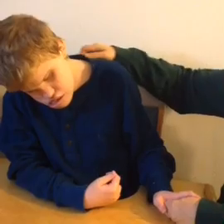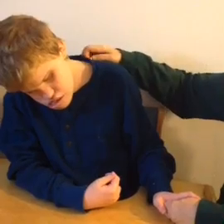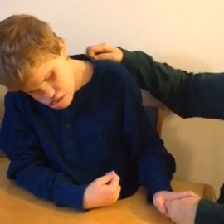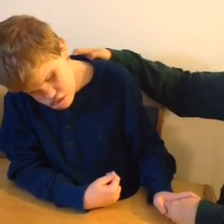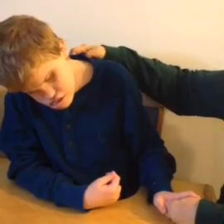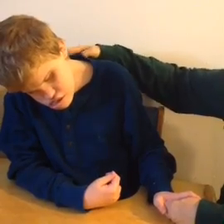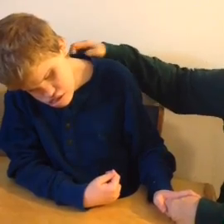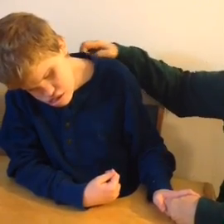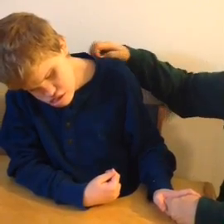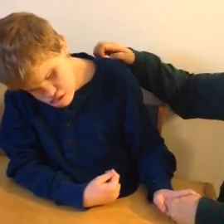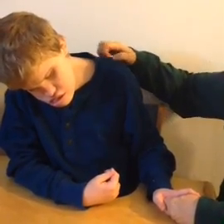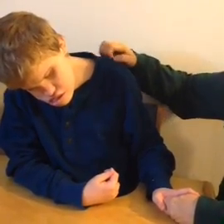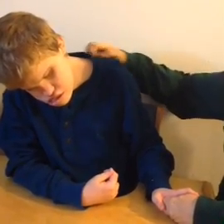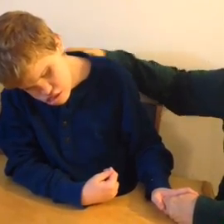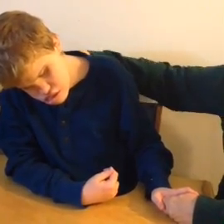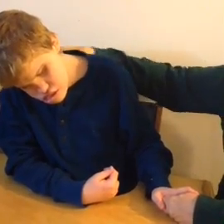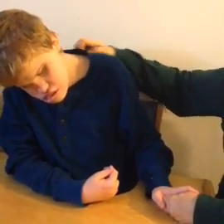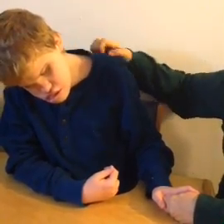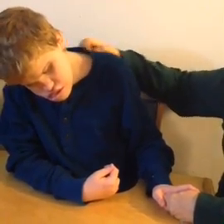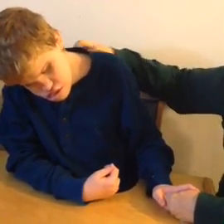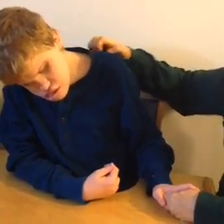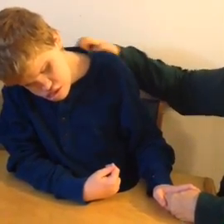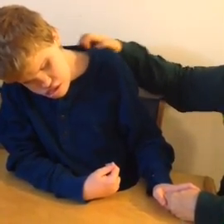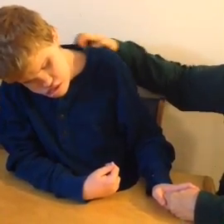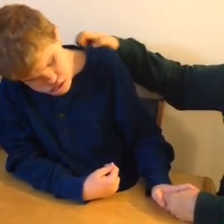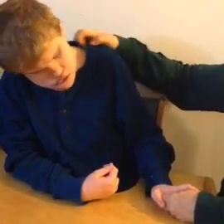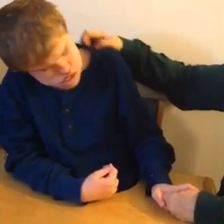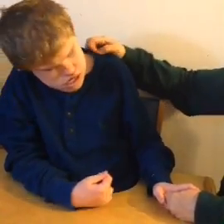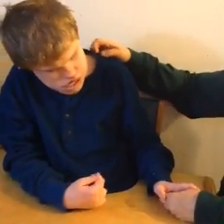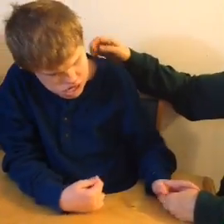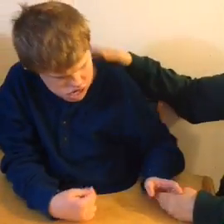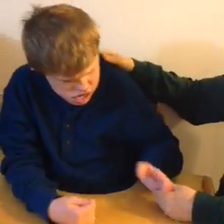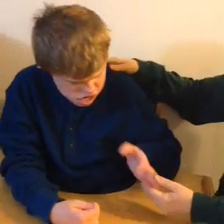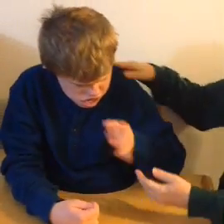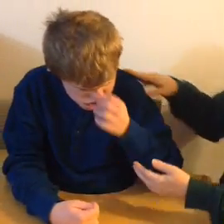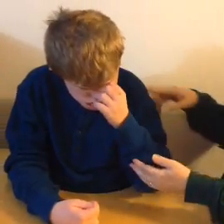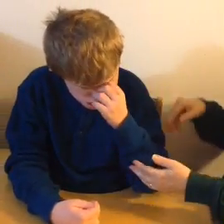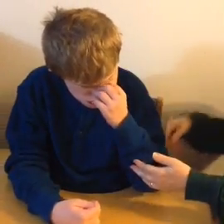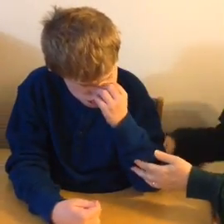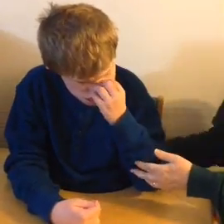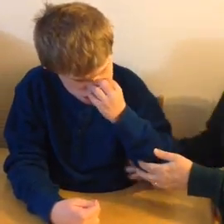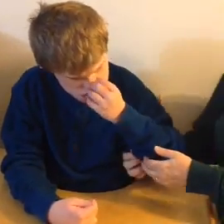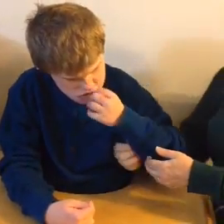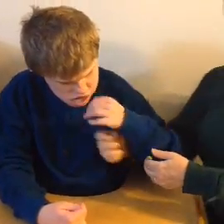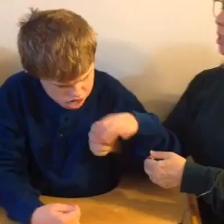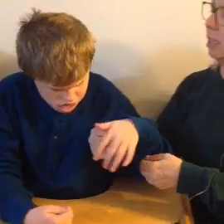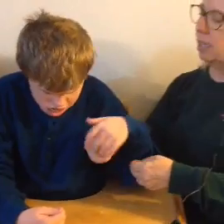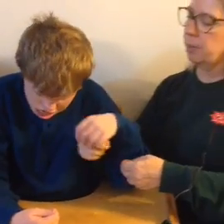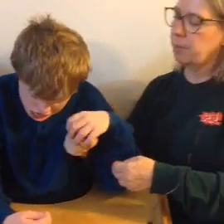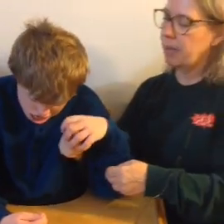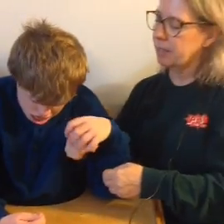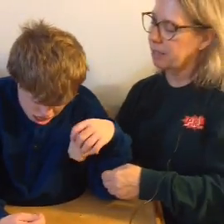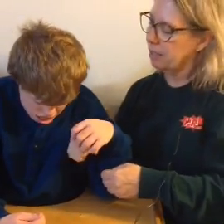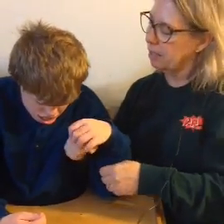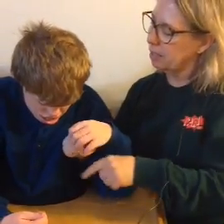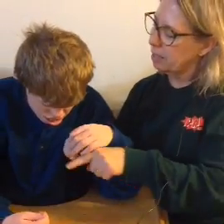Give him a little back scratch, a little inspiration. The other thing that's really important with Max, let's